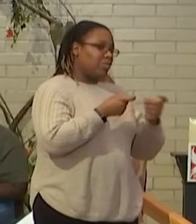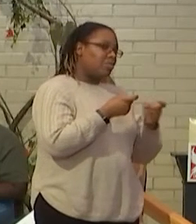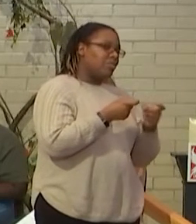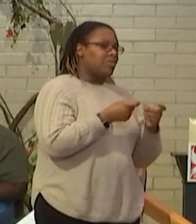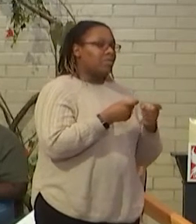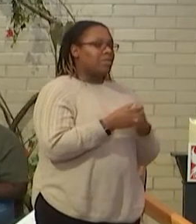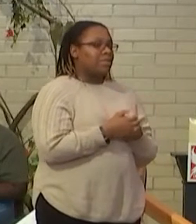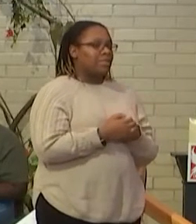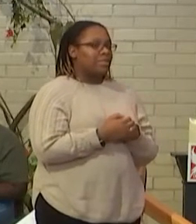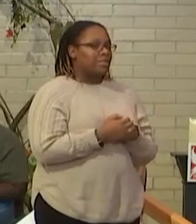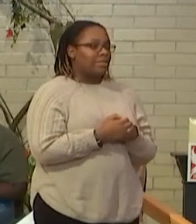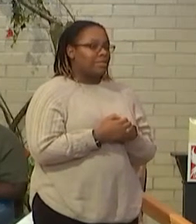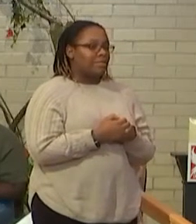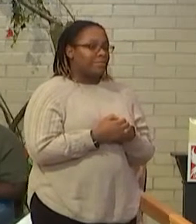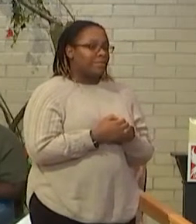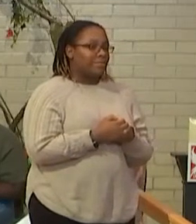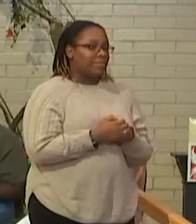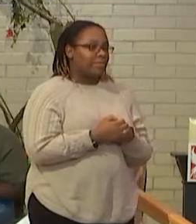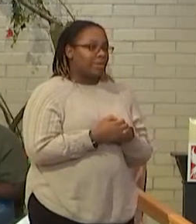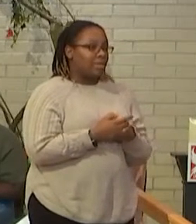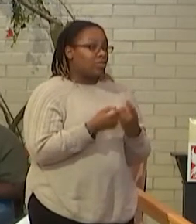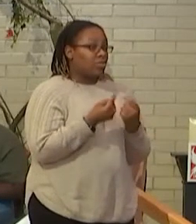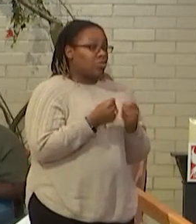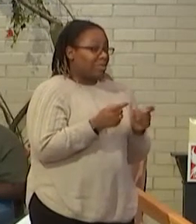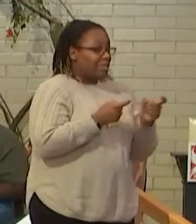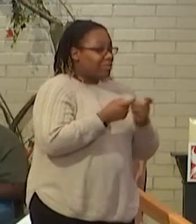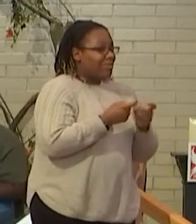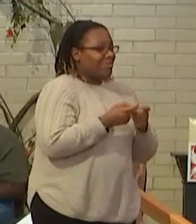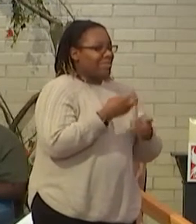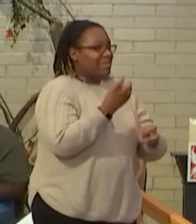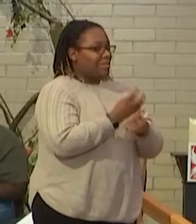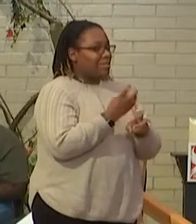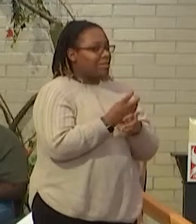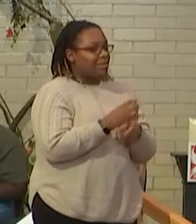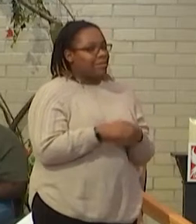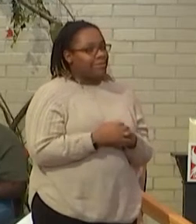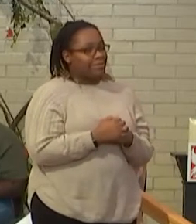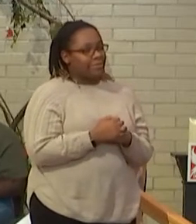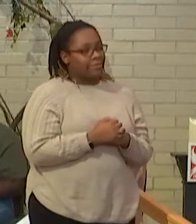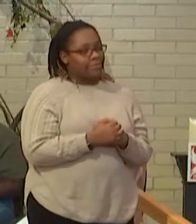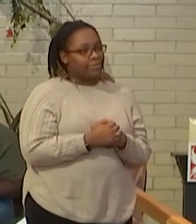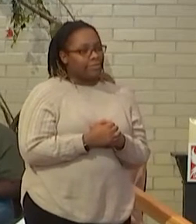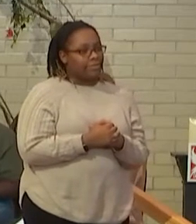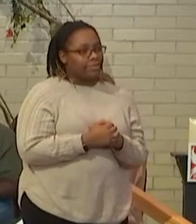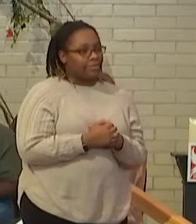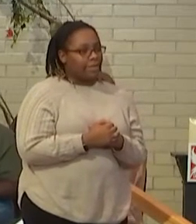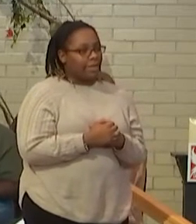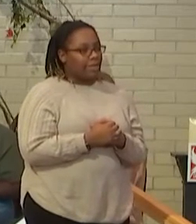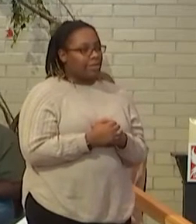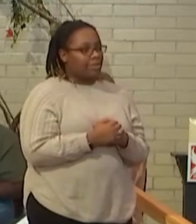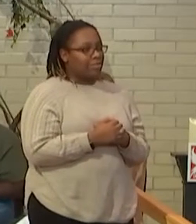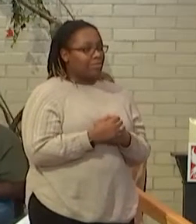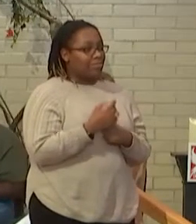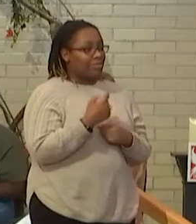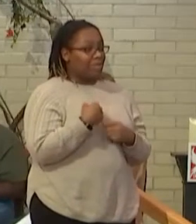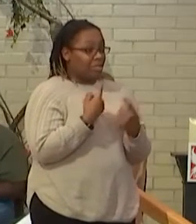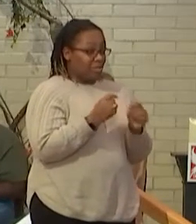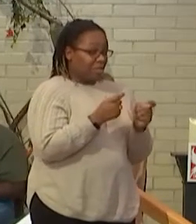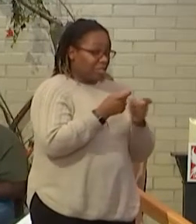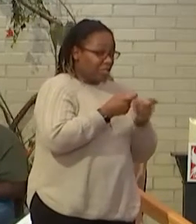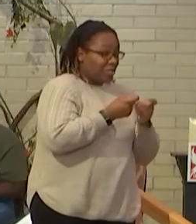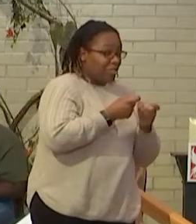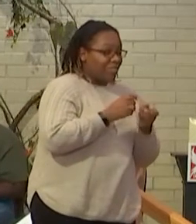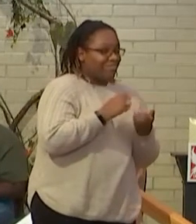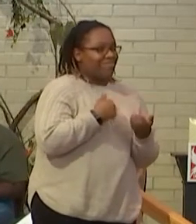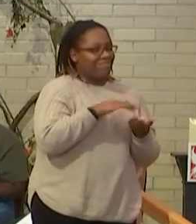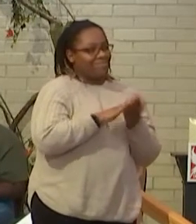I can control it to some degree, but it's really hard to do so, and it can be like really exhausting to like wake up and live